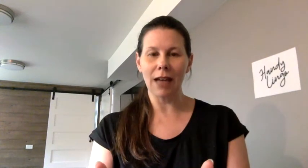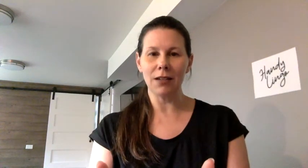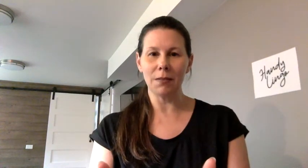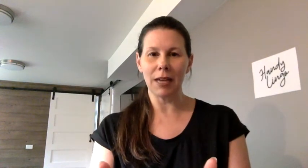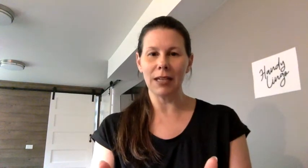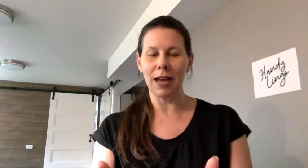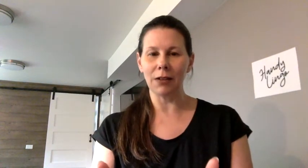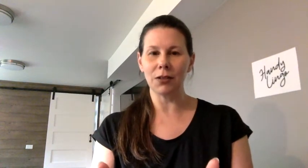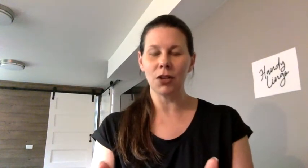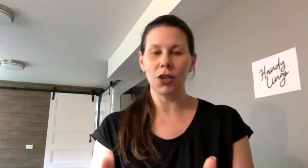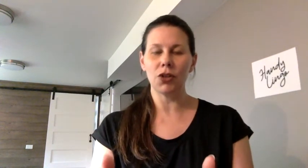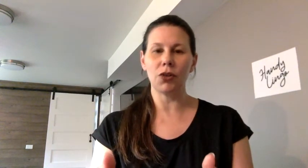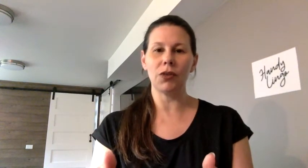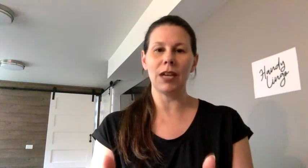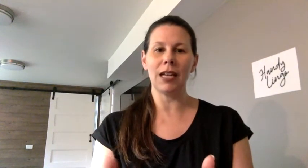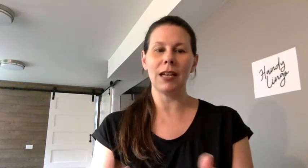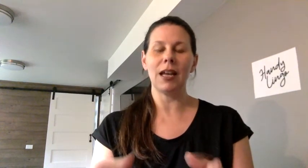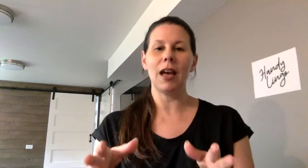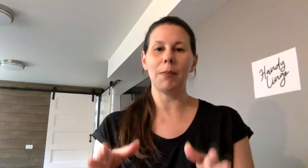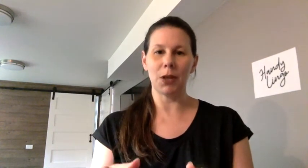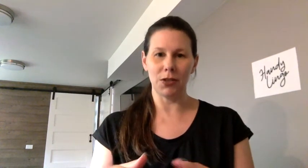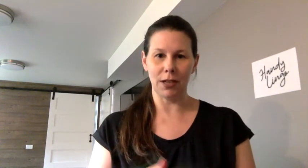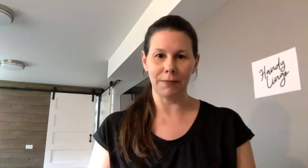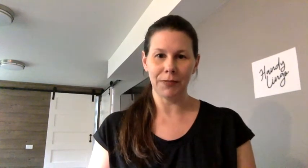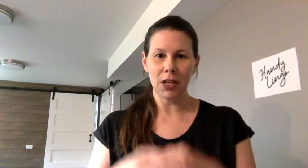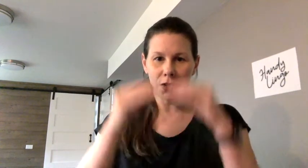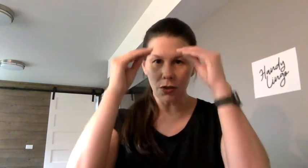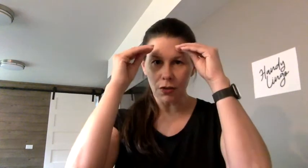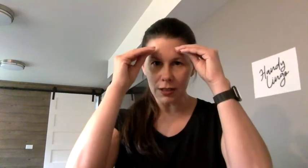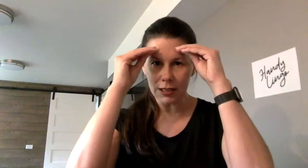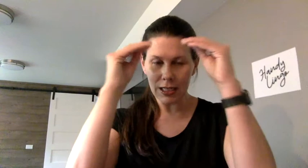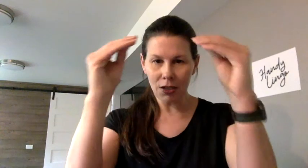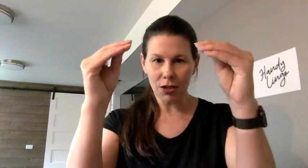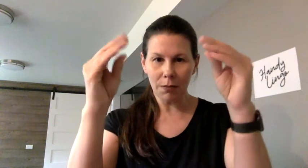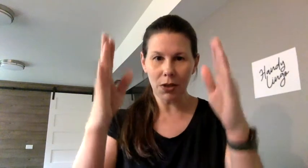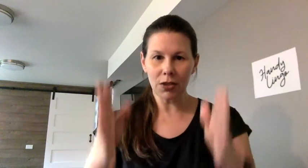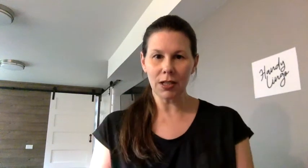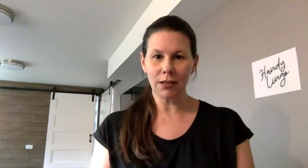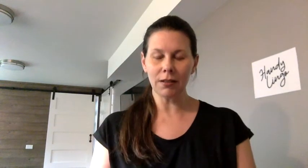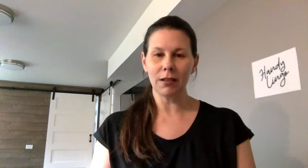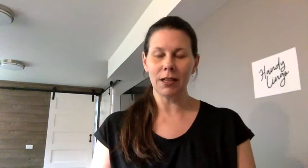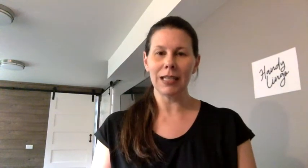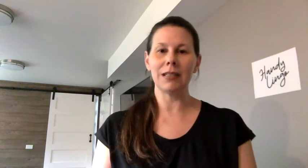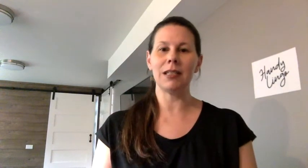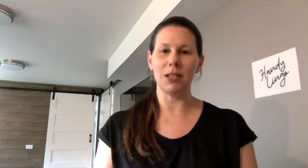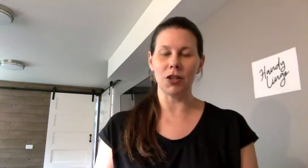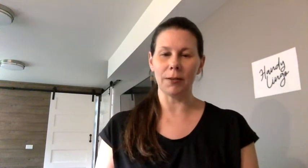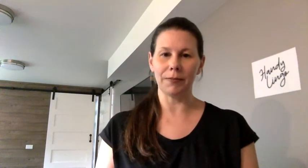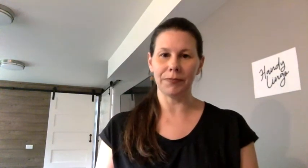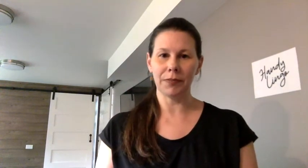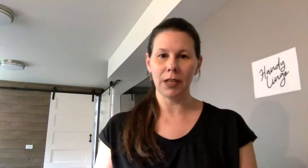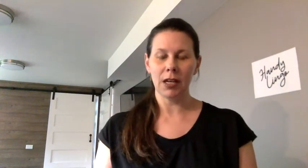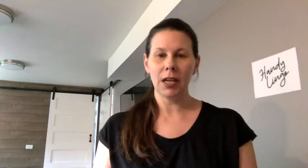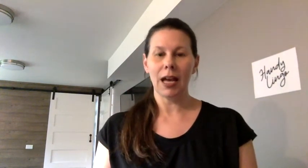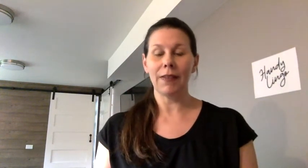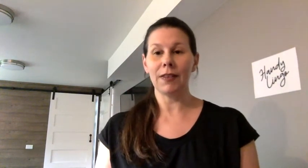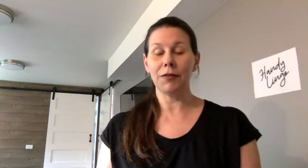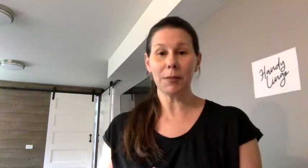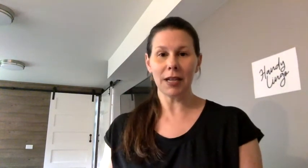to many nouns to create a person. So teach person is teacher. On the flip side of